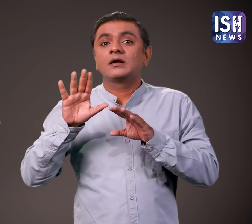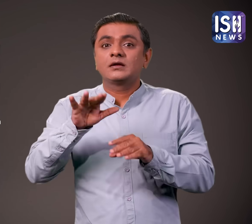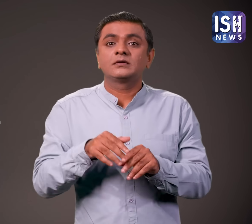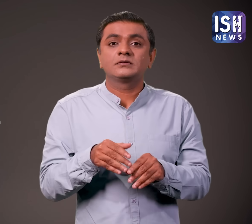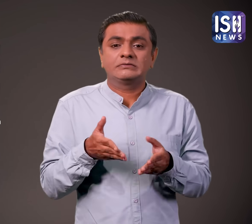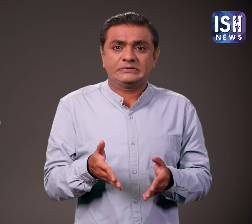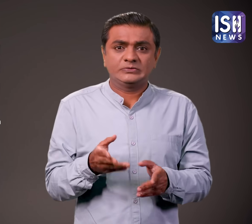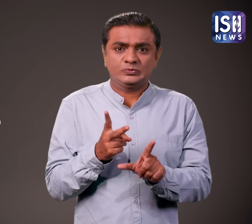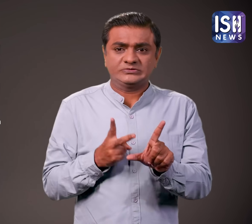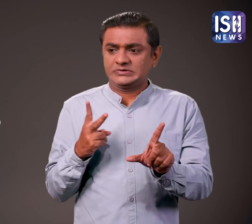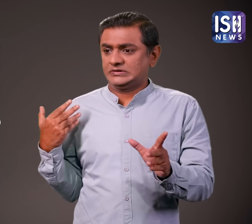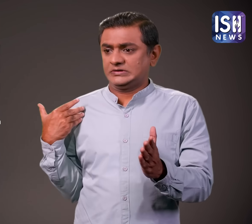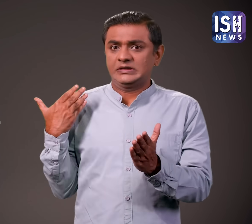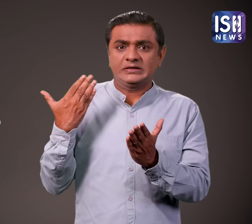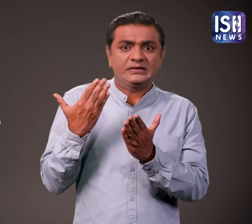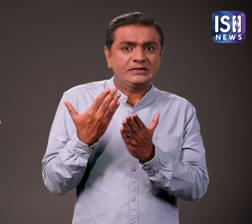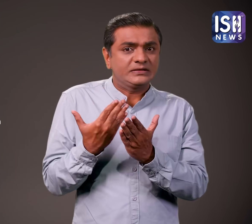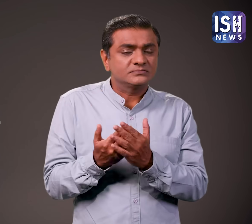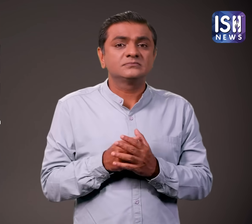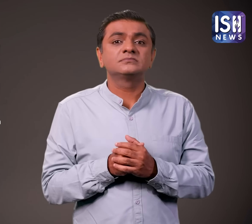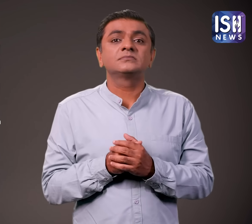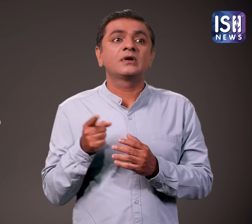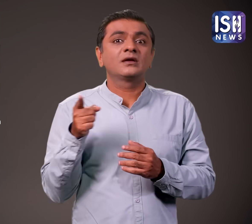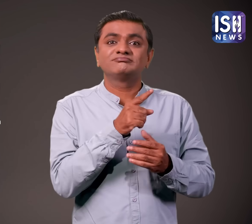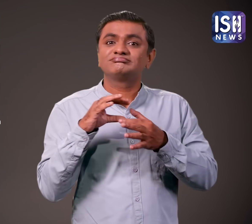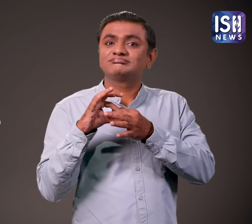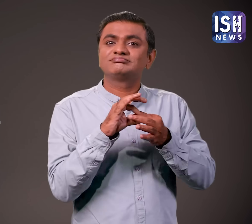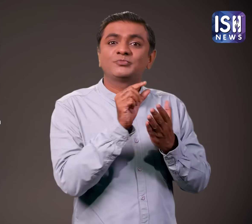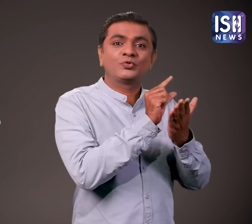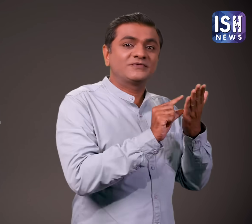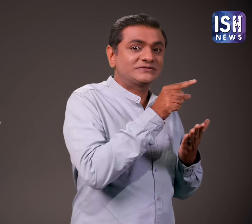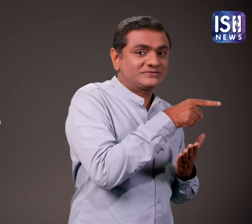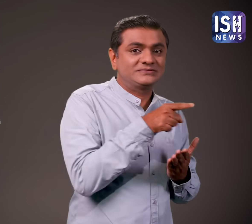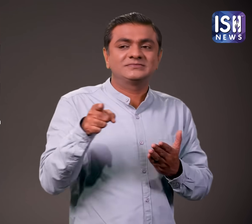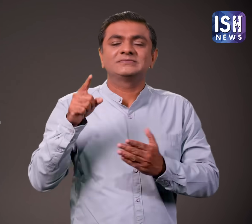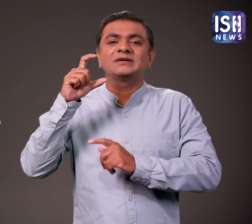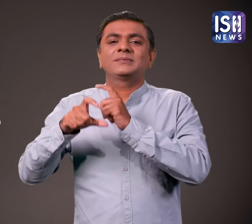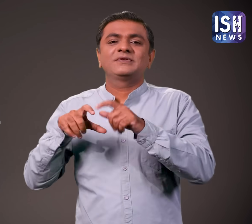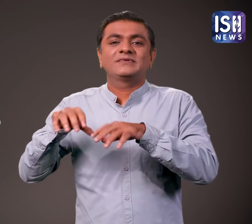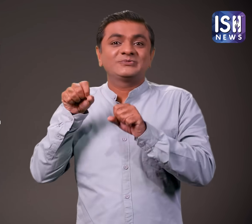From the past two years, Nanyang Technological University and Kaiwa Technology have been affiliated.